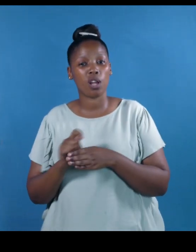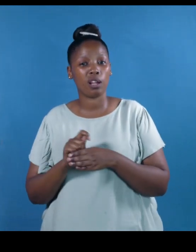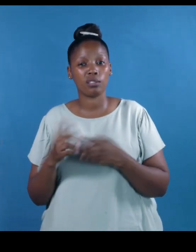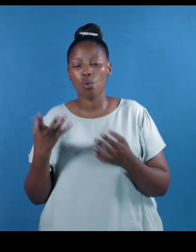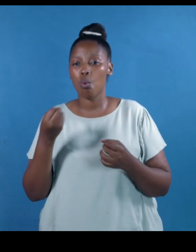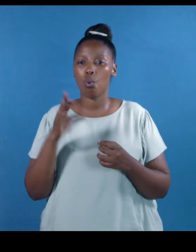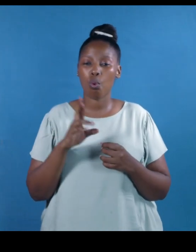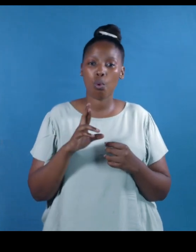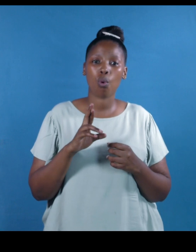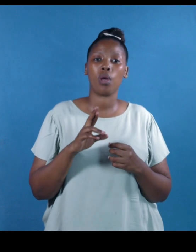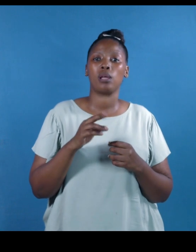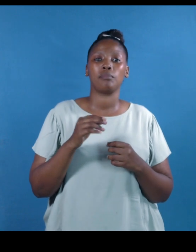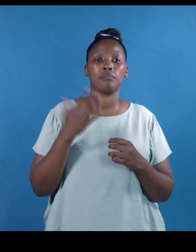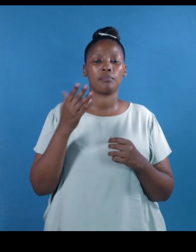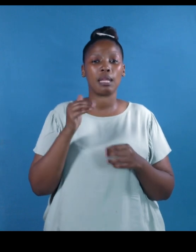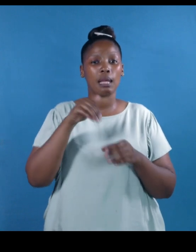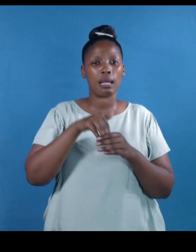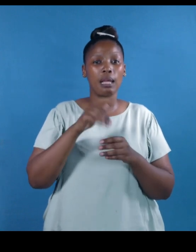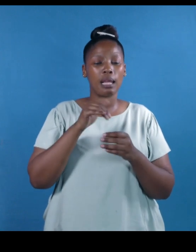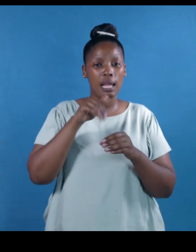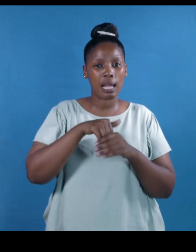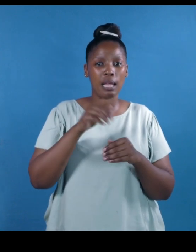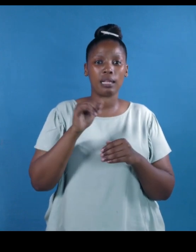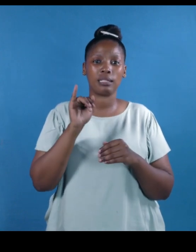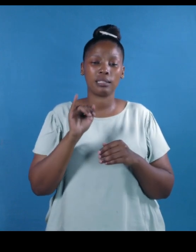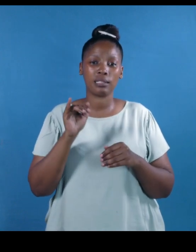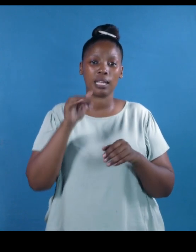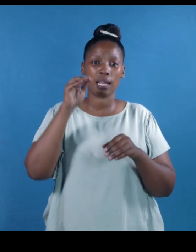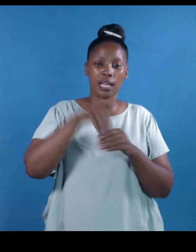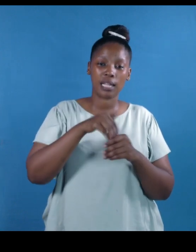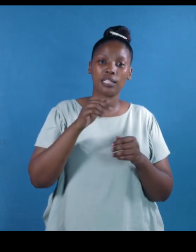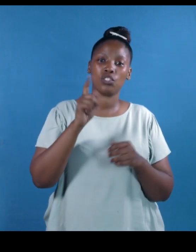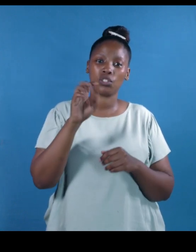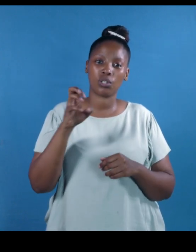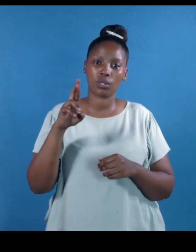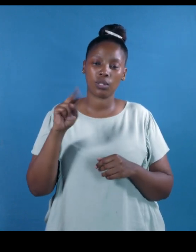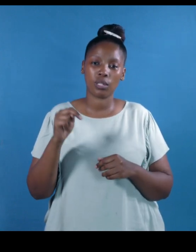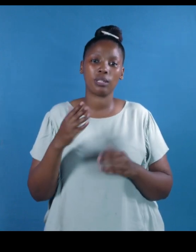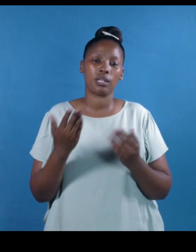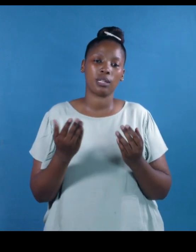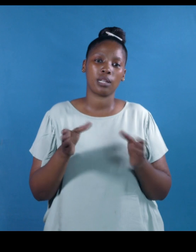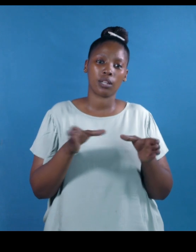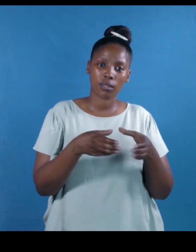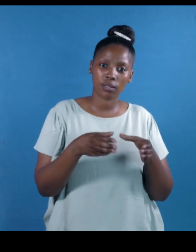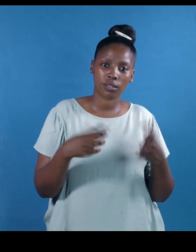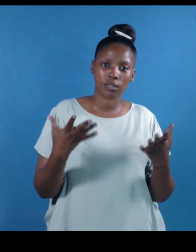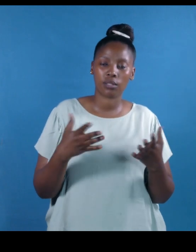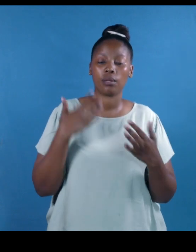to improve your knowledge and skills. It's like climbing a ladder, where the higher you go, the more responsibility you